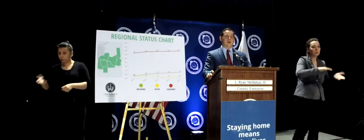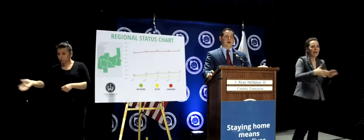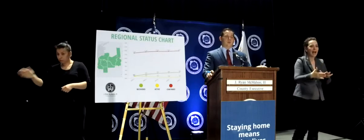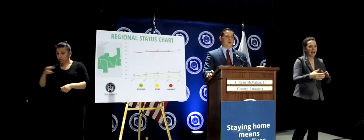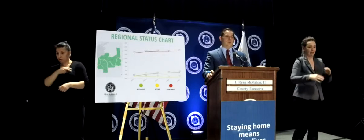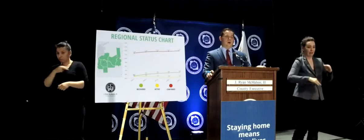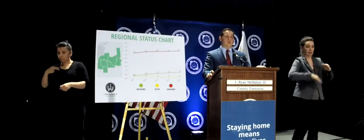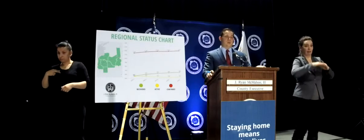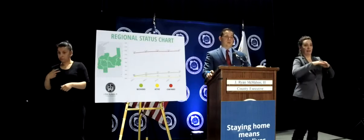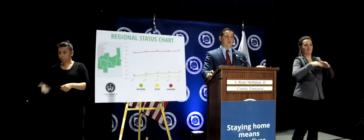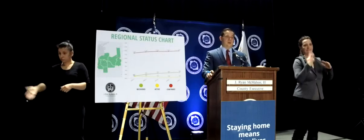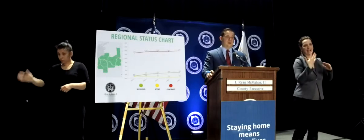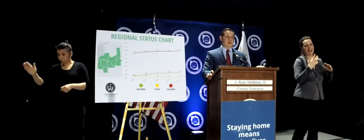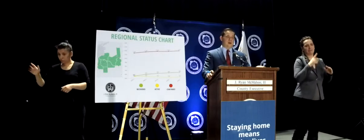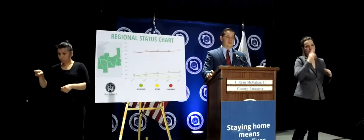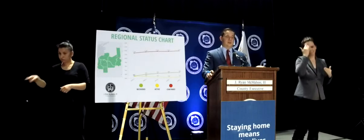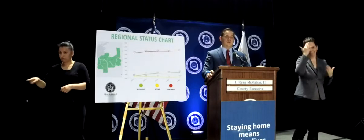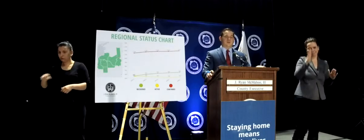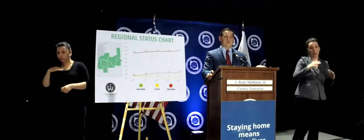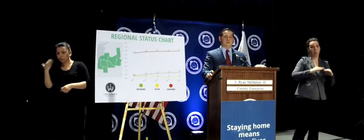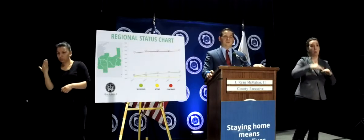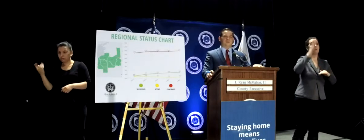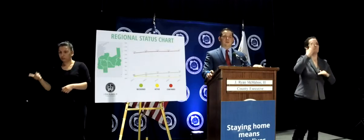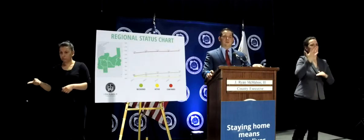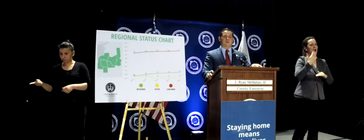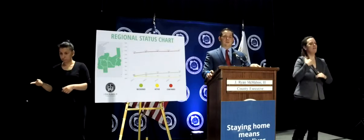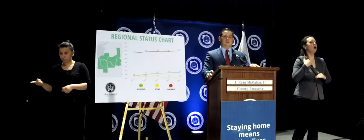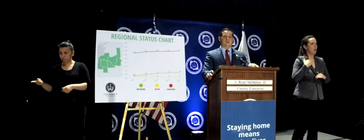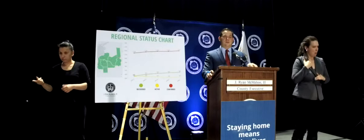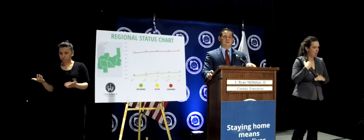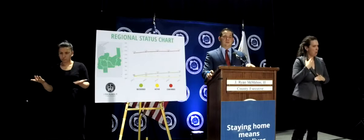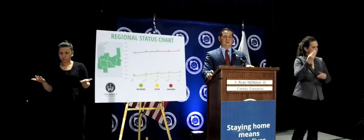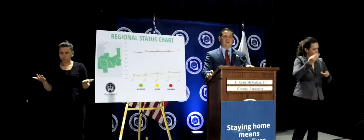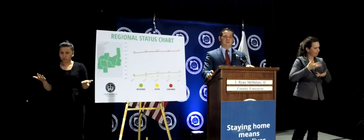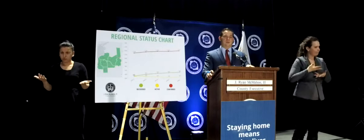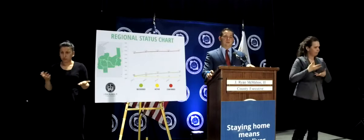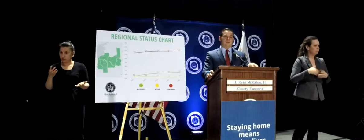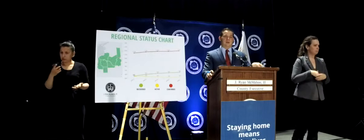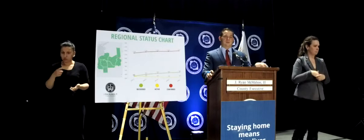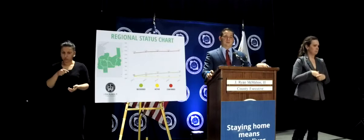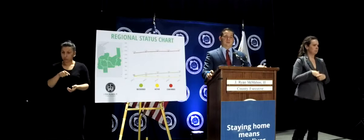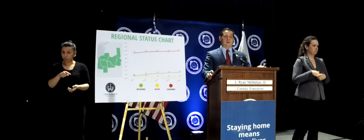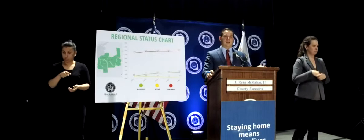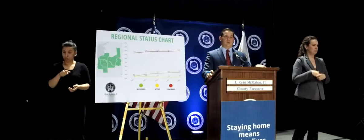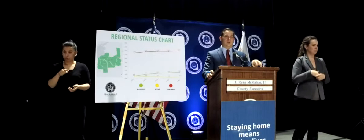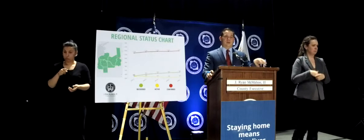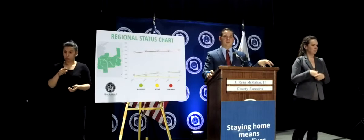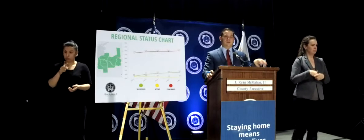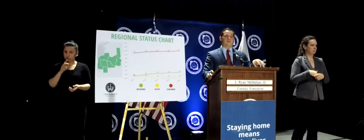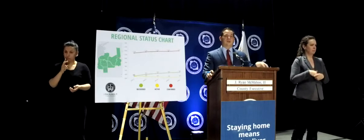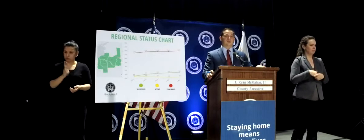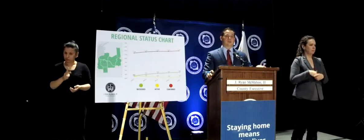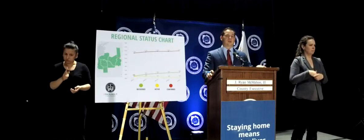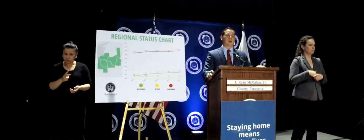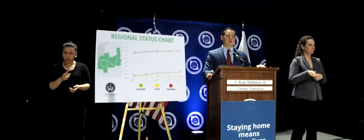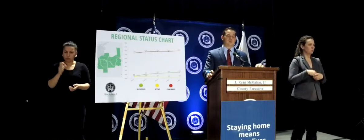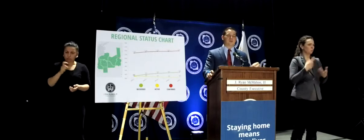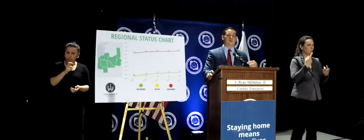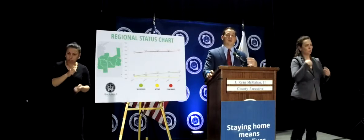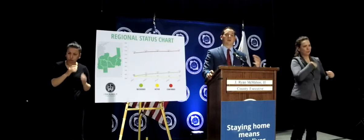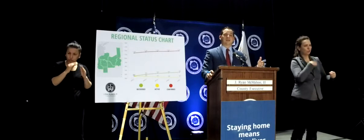state, we don't want to be singing from a different set of music than the state related to these